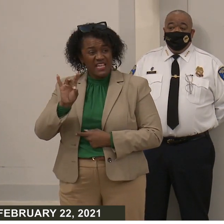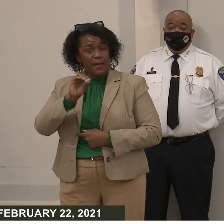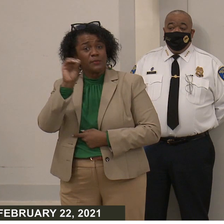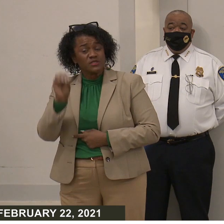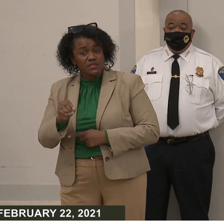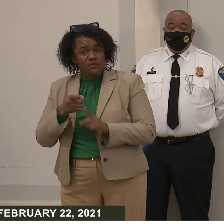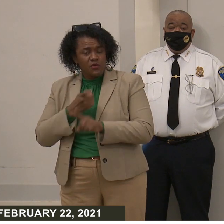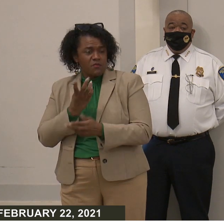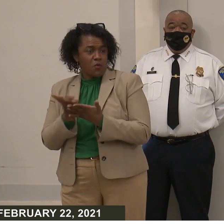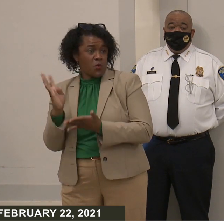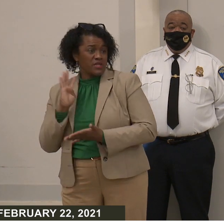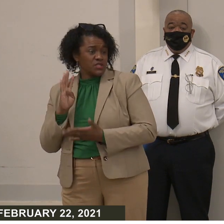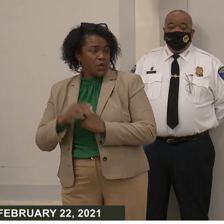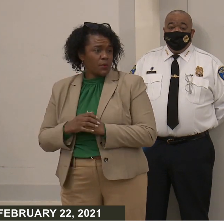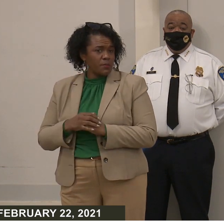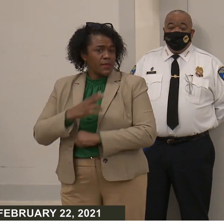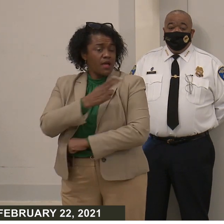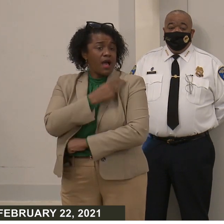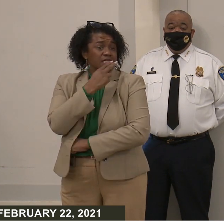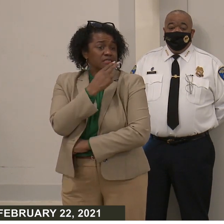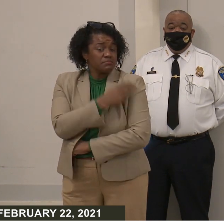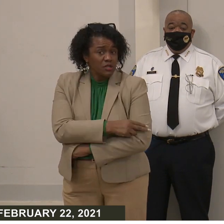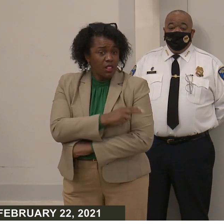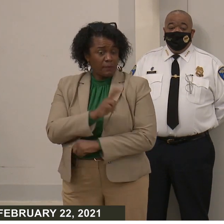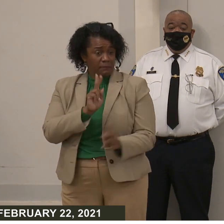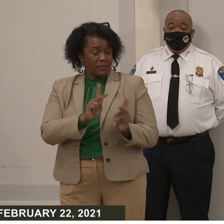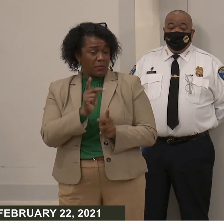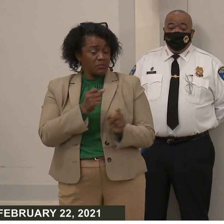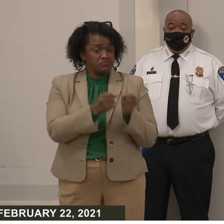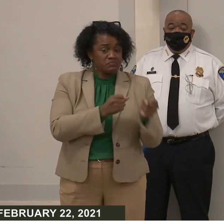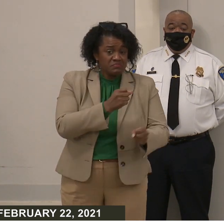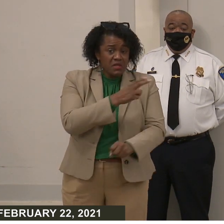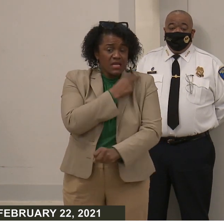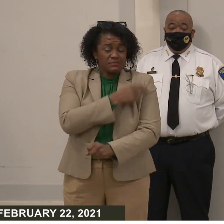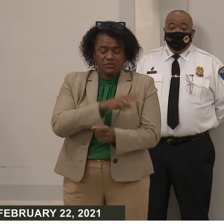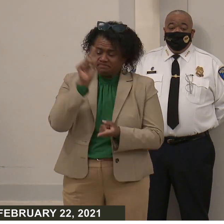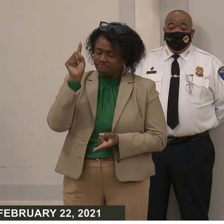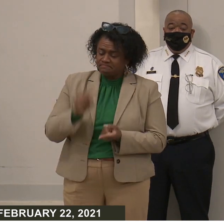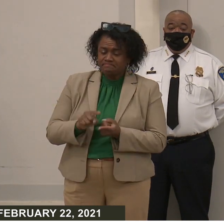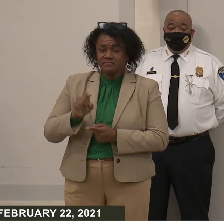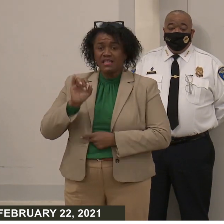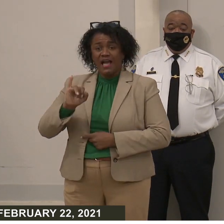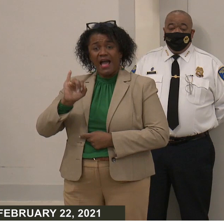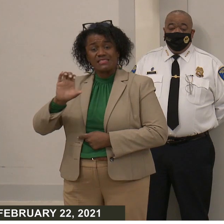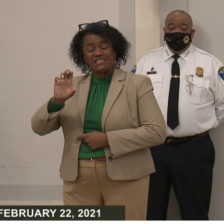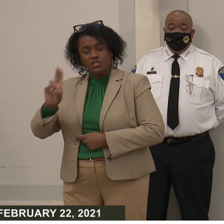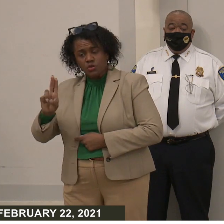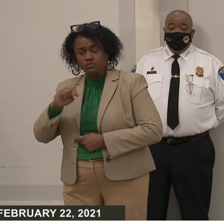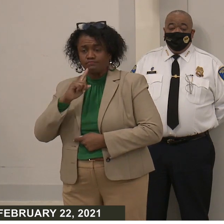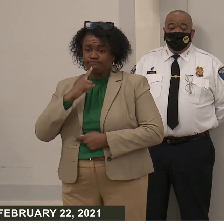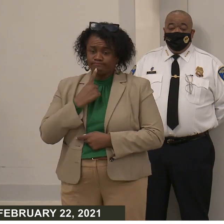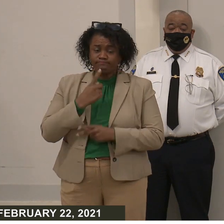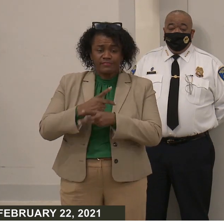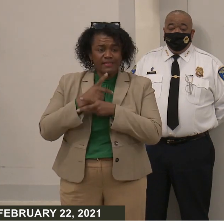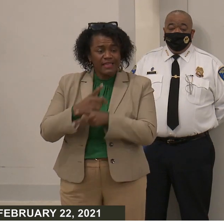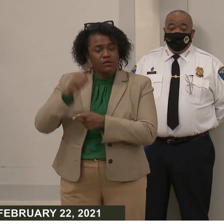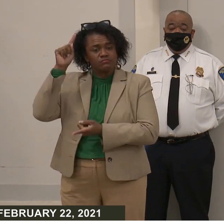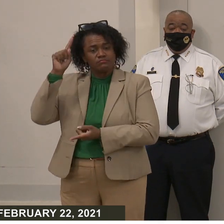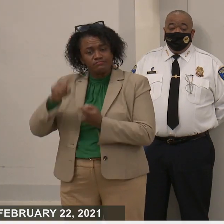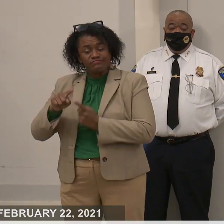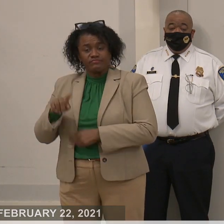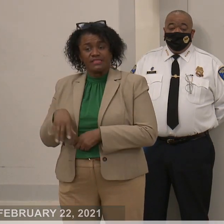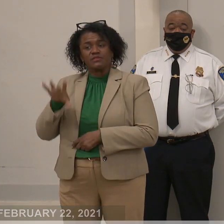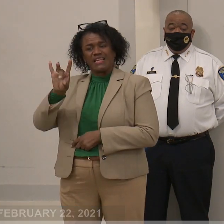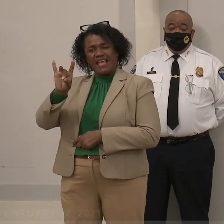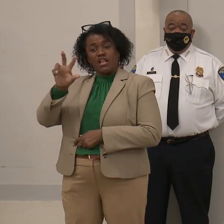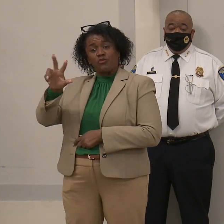ago. Our hospital utilization rates have also decreased, with both the ICU and acute care units at 83%